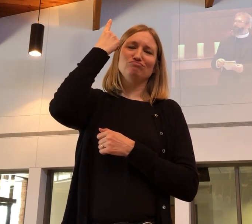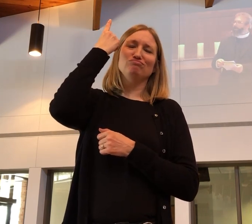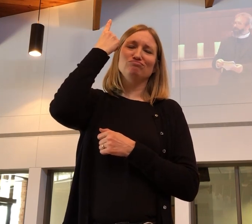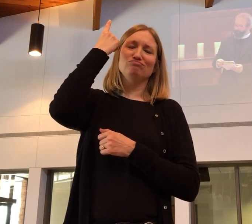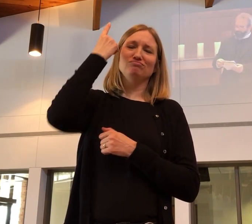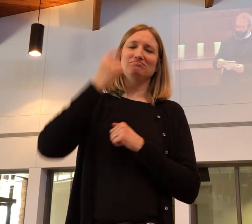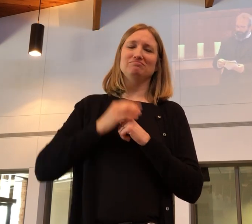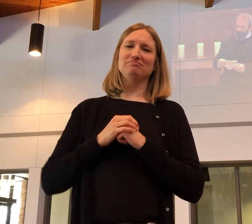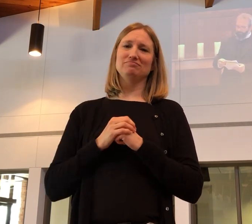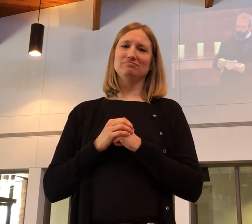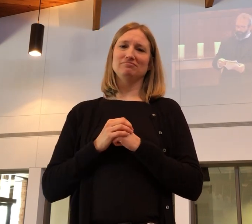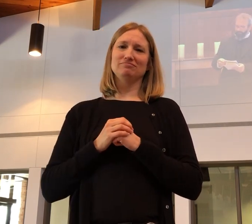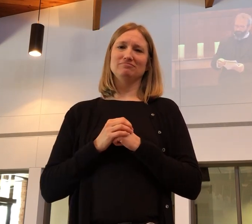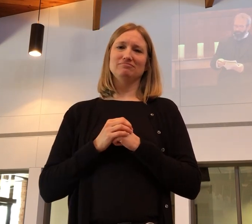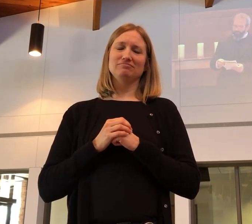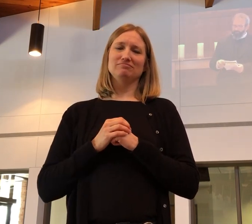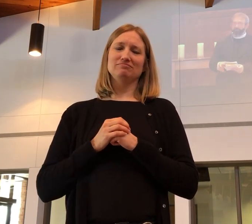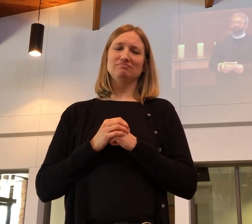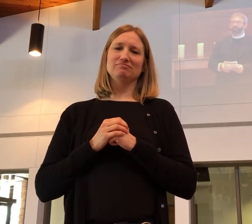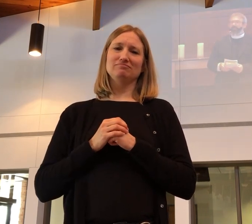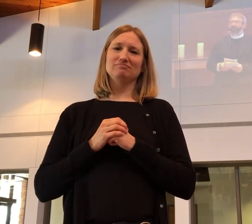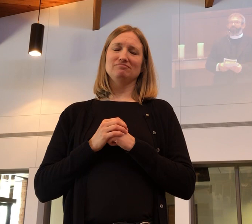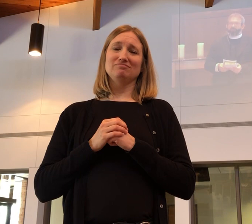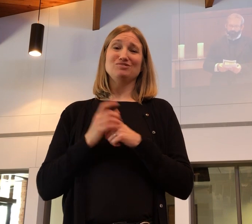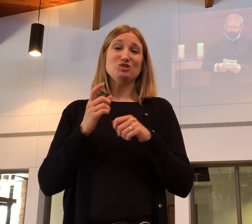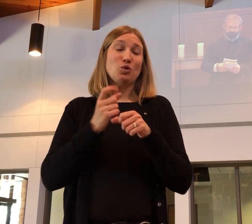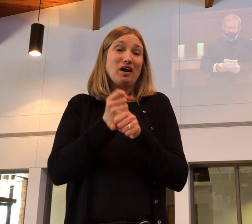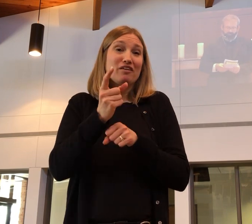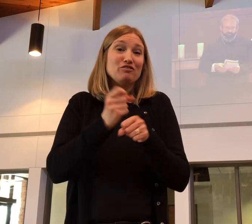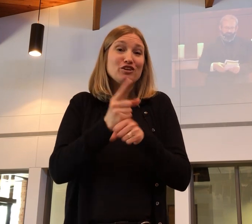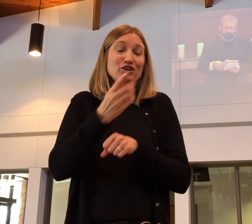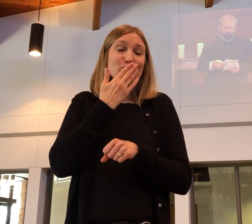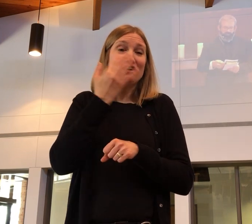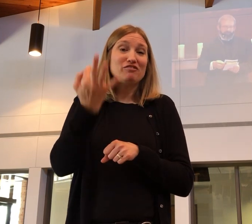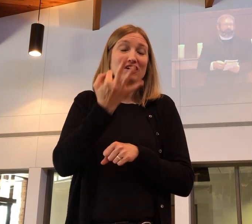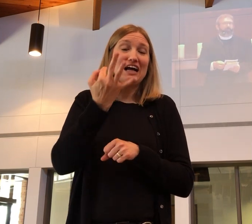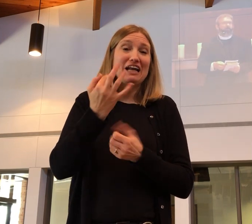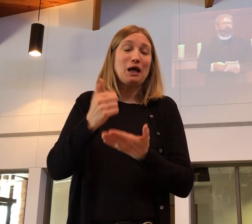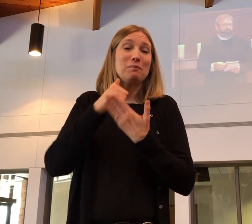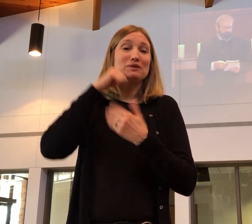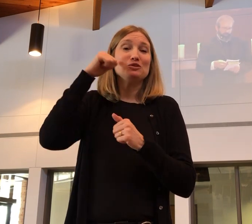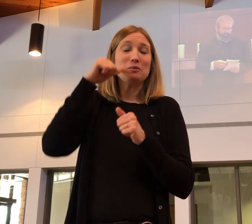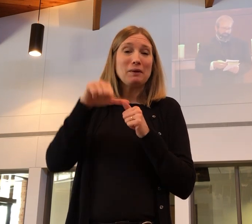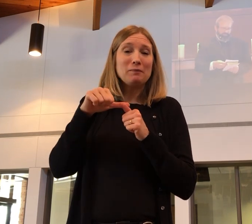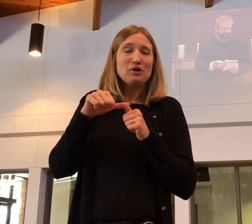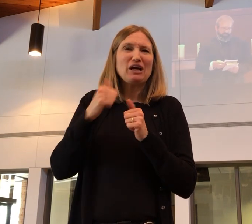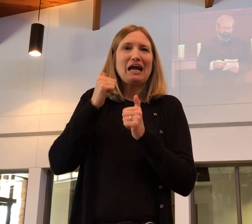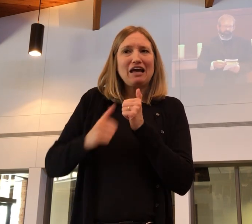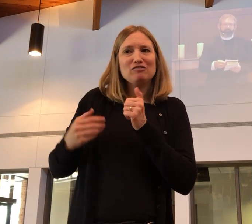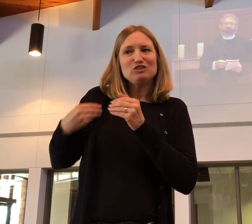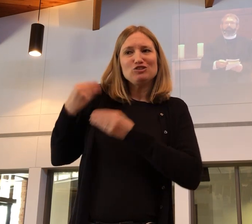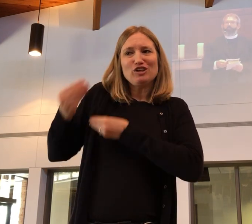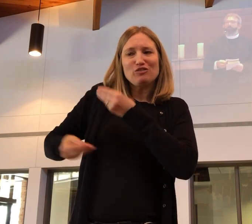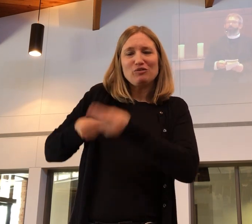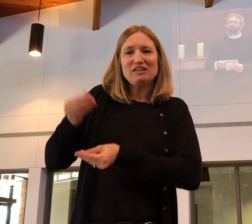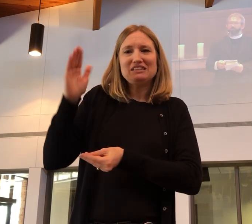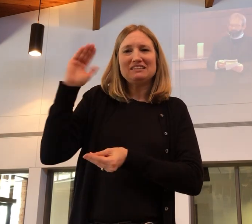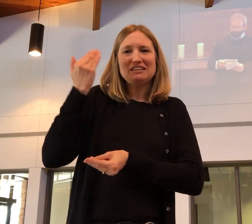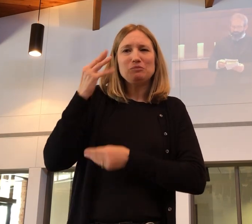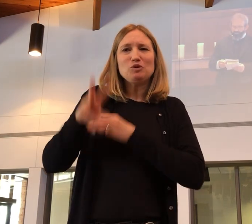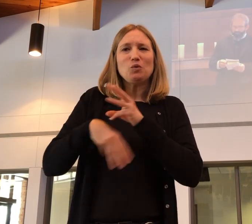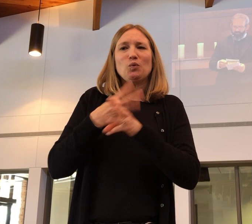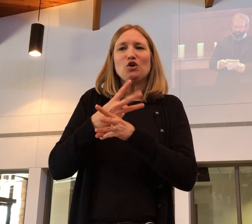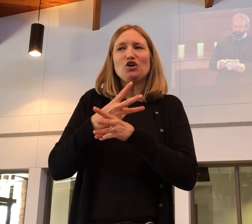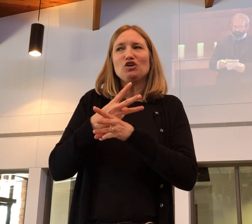Good Friday is the annual reminder that every generation has a moment when it seems as if the world